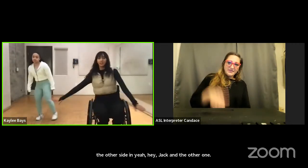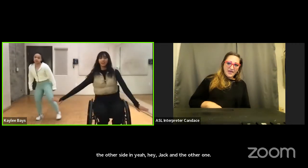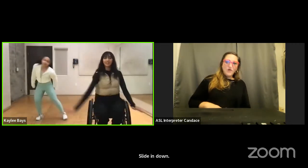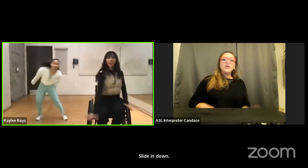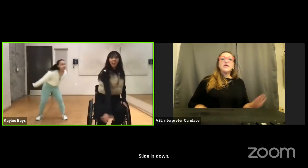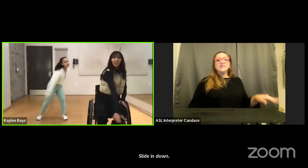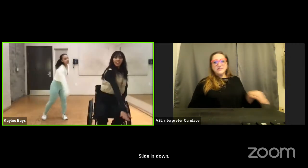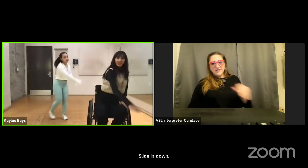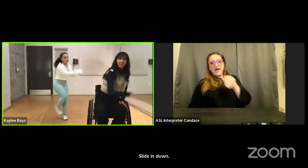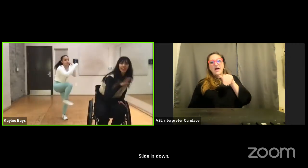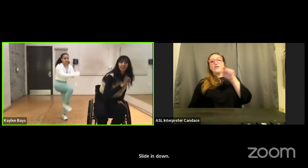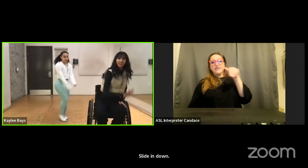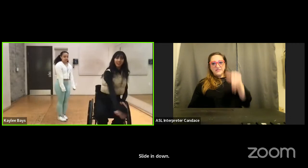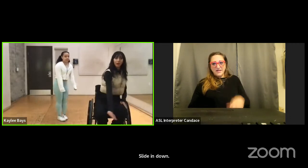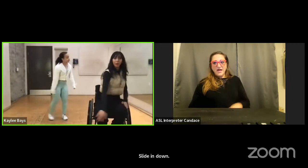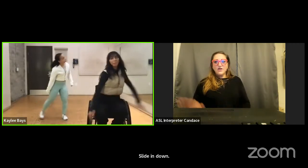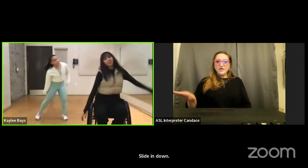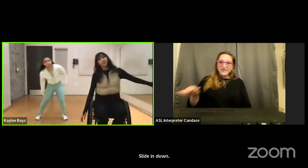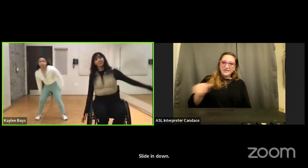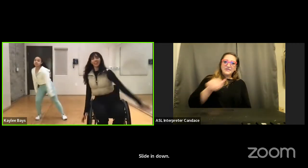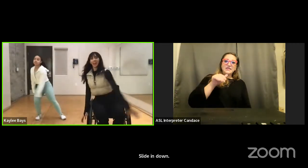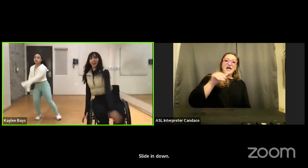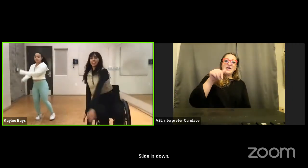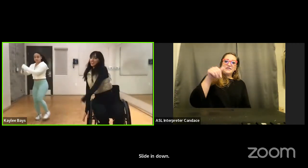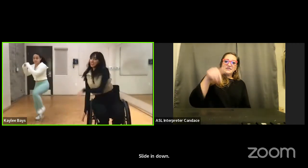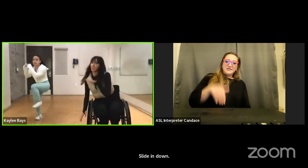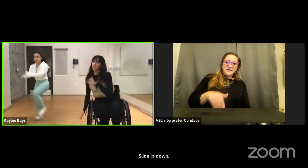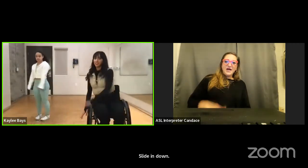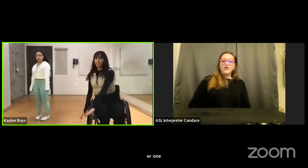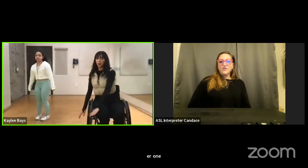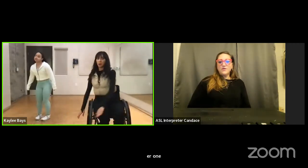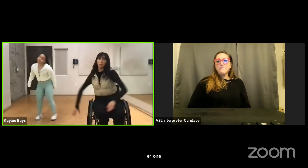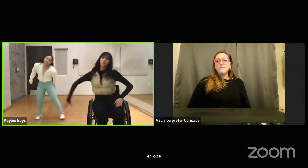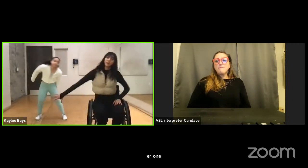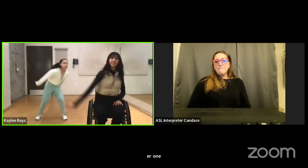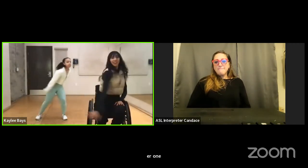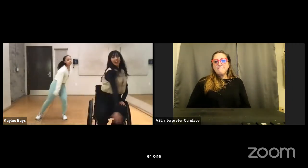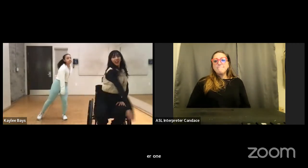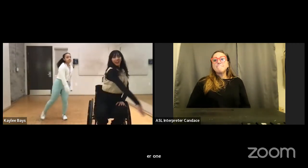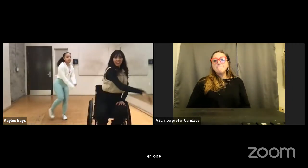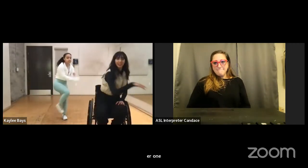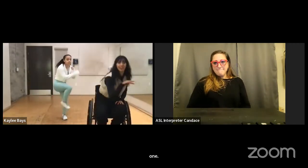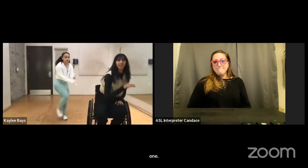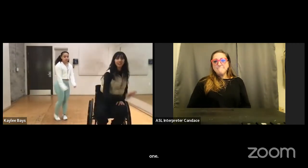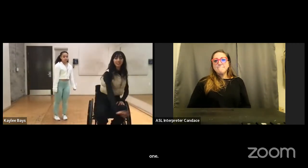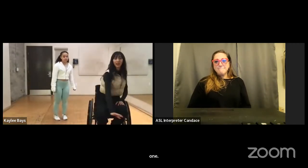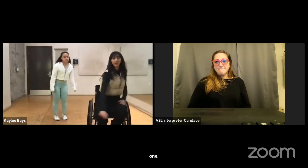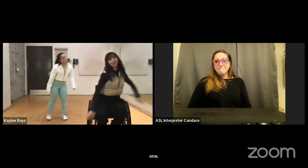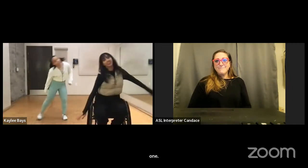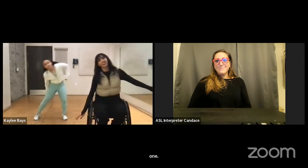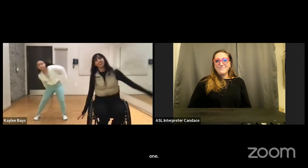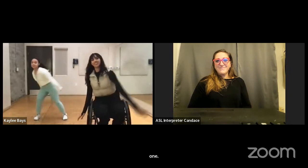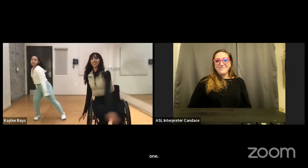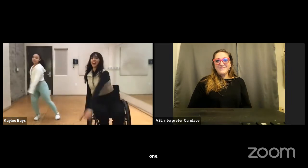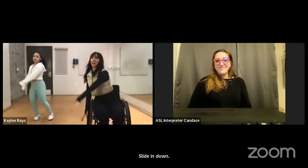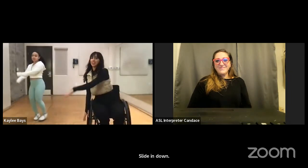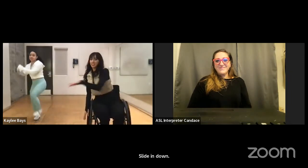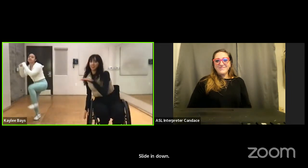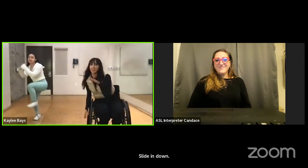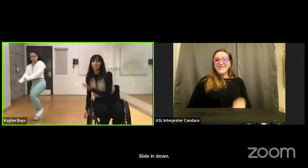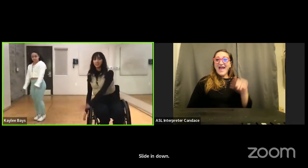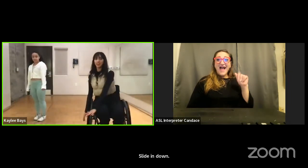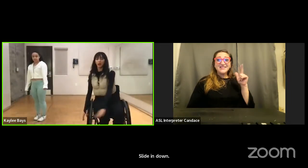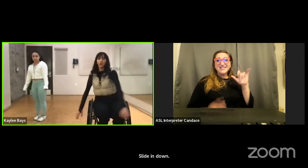down. Slide, in, down. Slide, in, down. Yes!